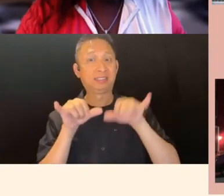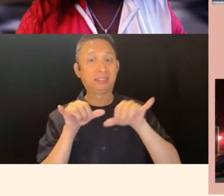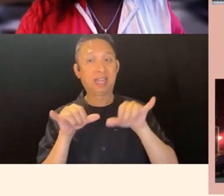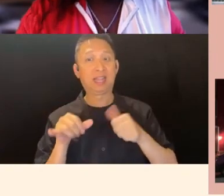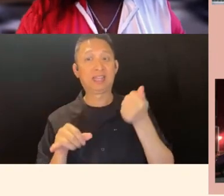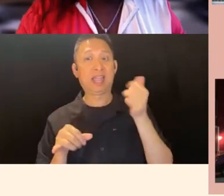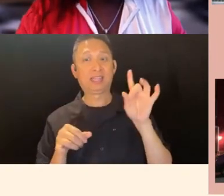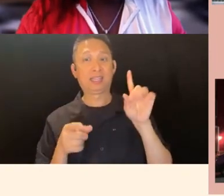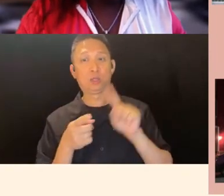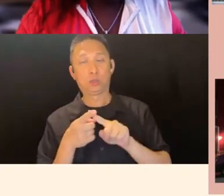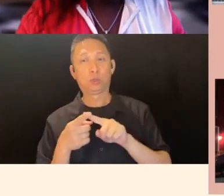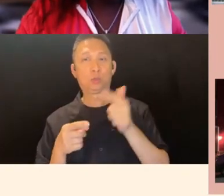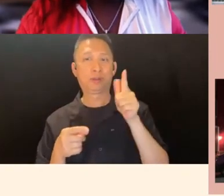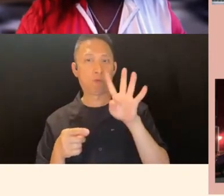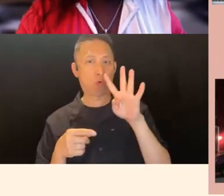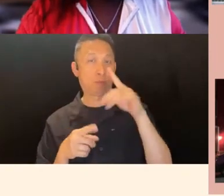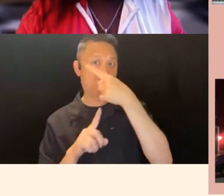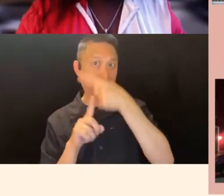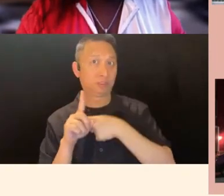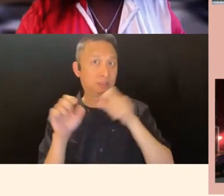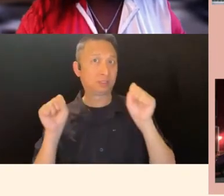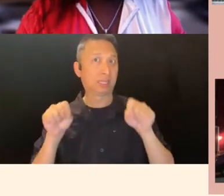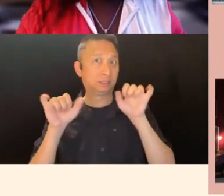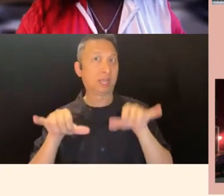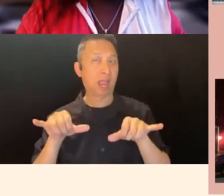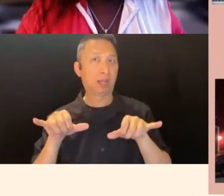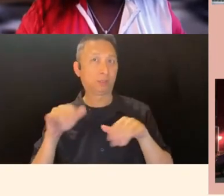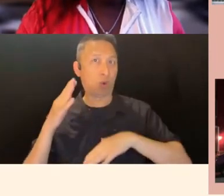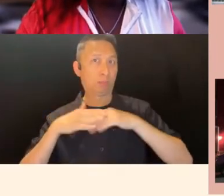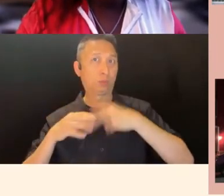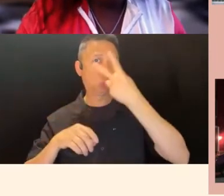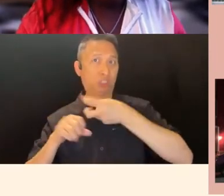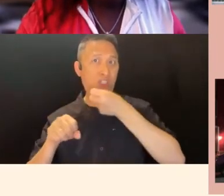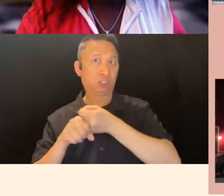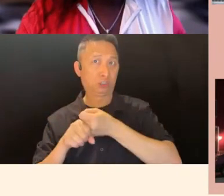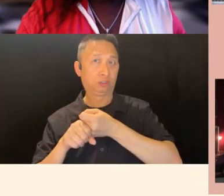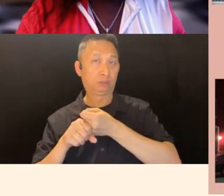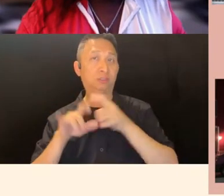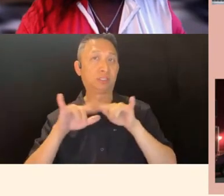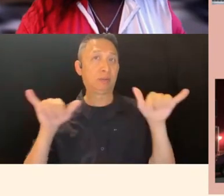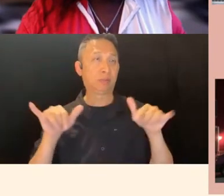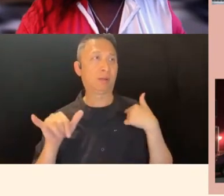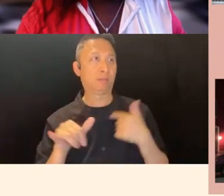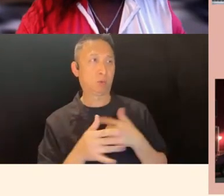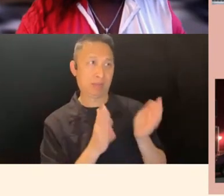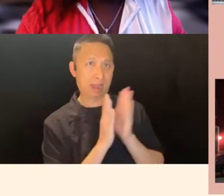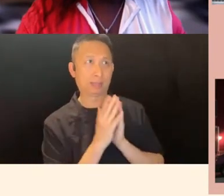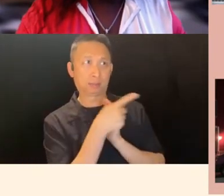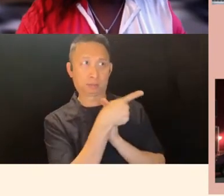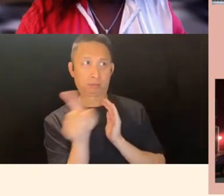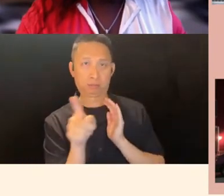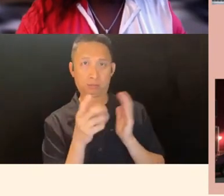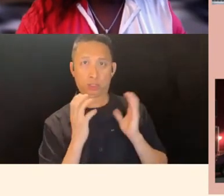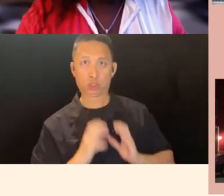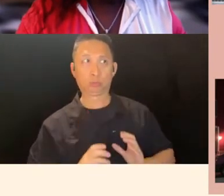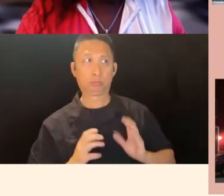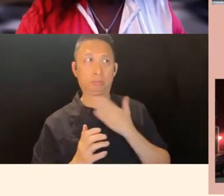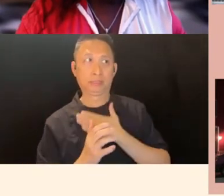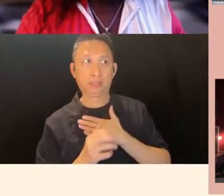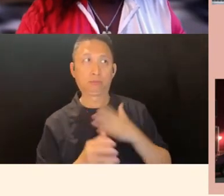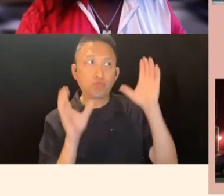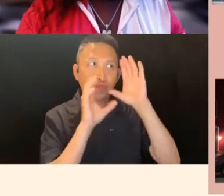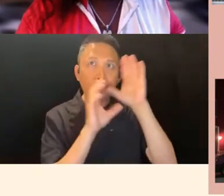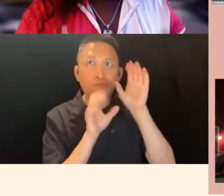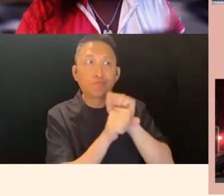property. But during that time, we ask that the residents are working so that way we can build up